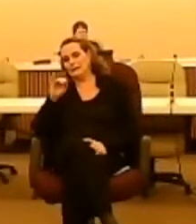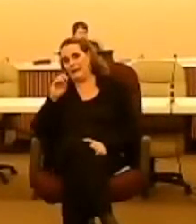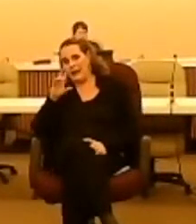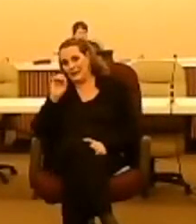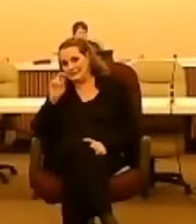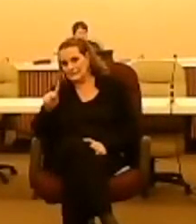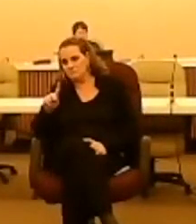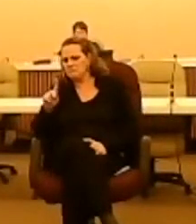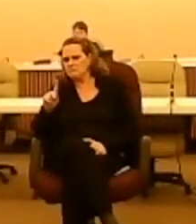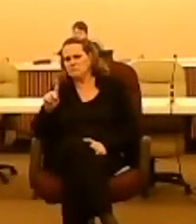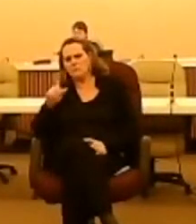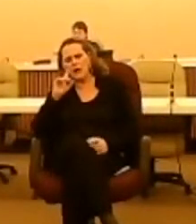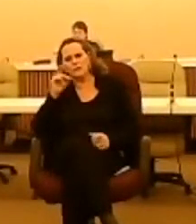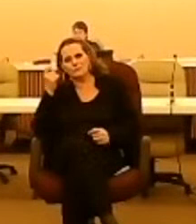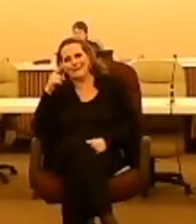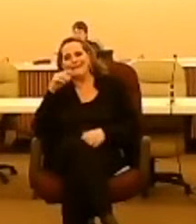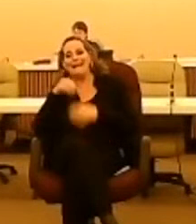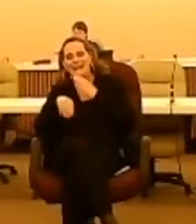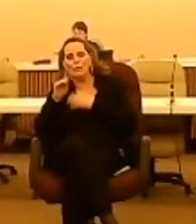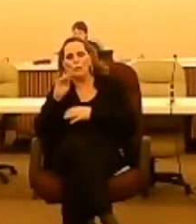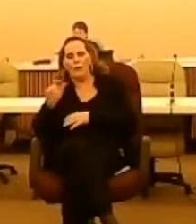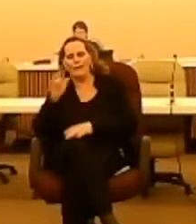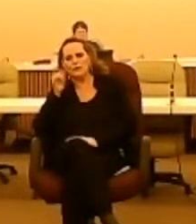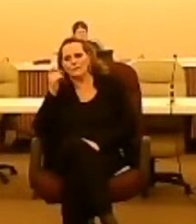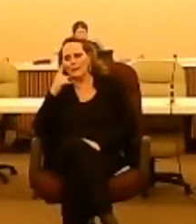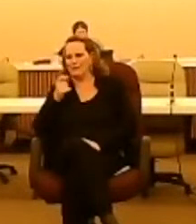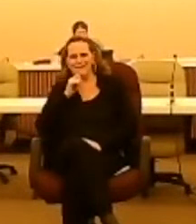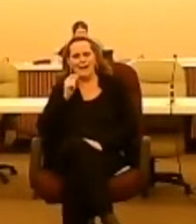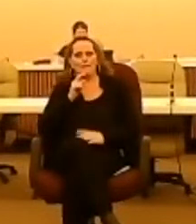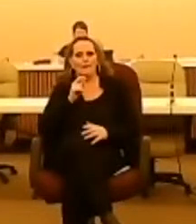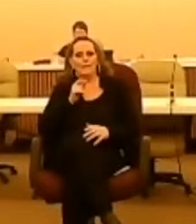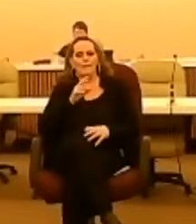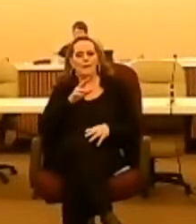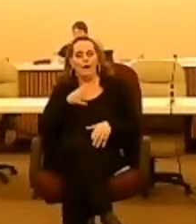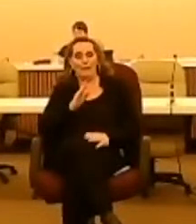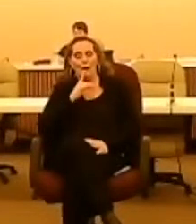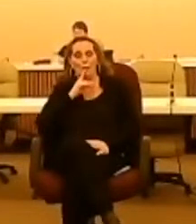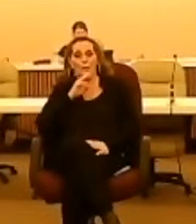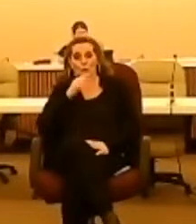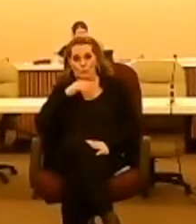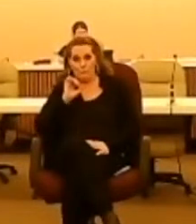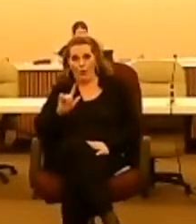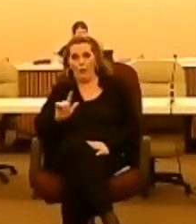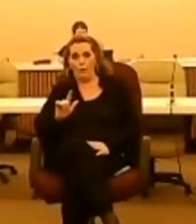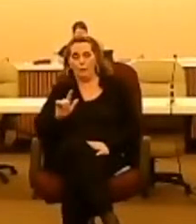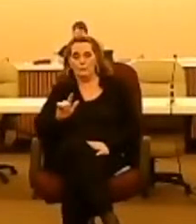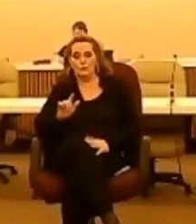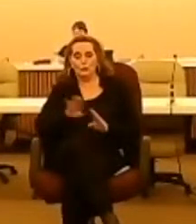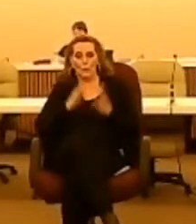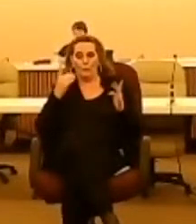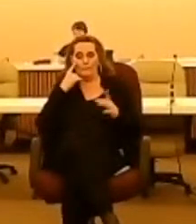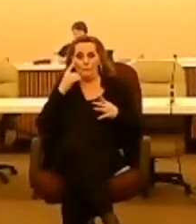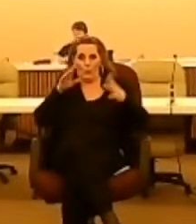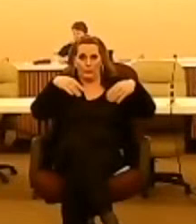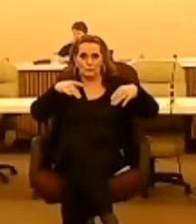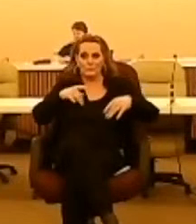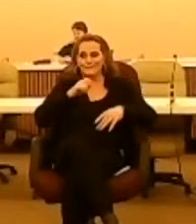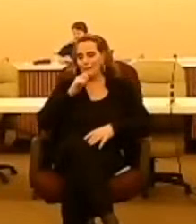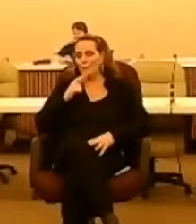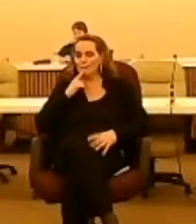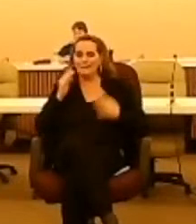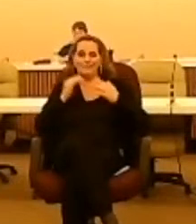have understood. But to not allow the mall to open for those stores, that was unfair to the mall